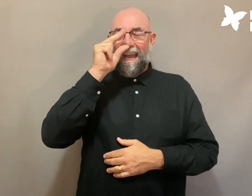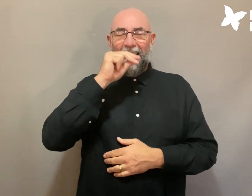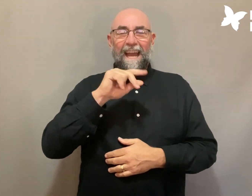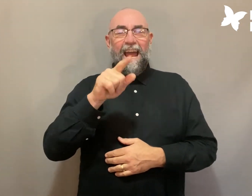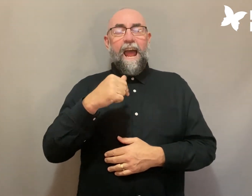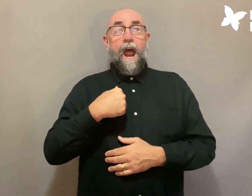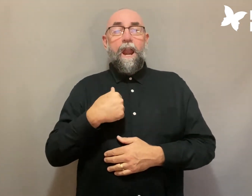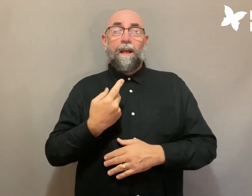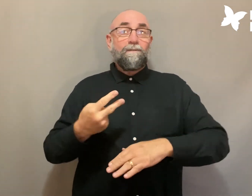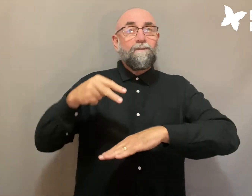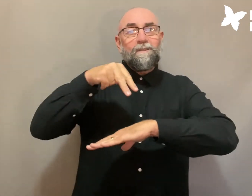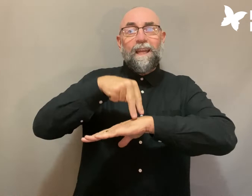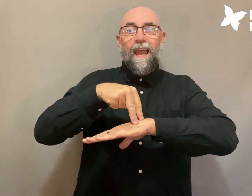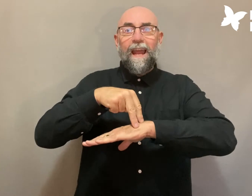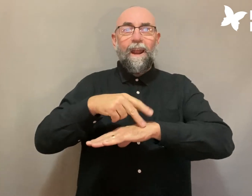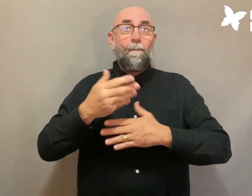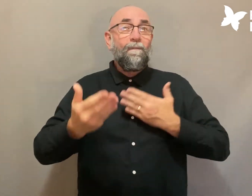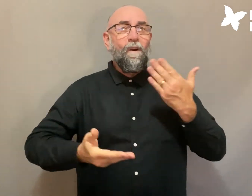stage performing. It was such a lovely feeling.